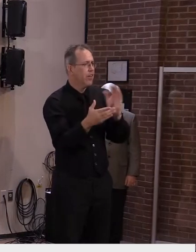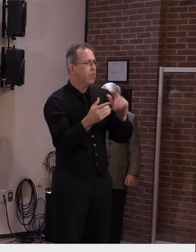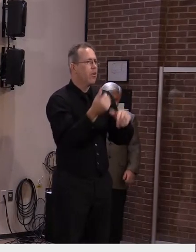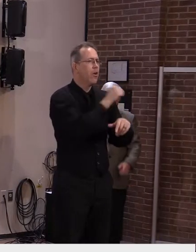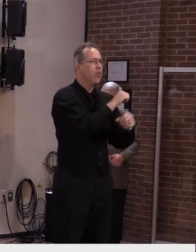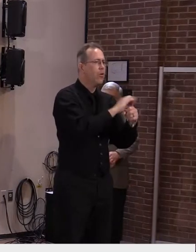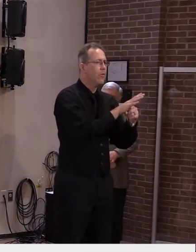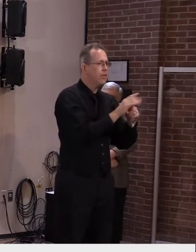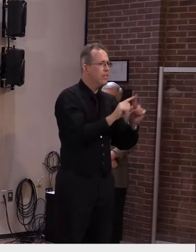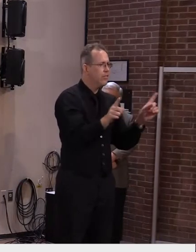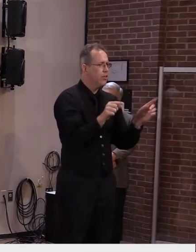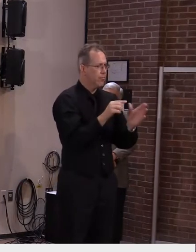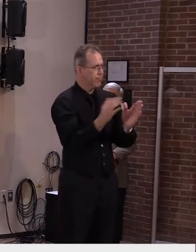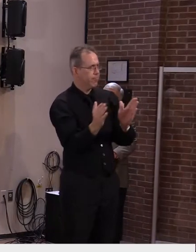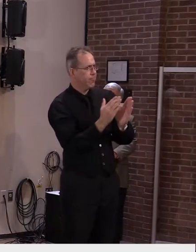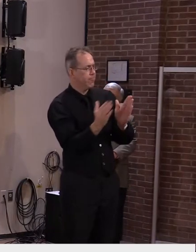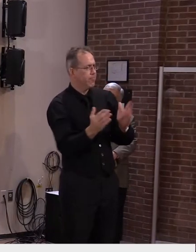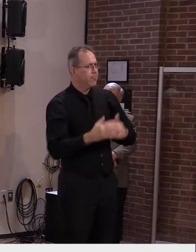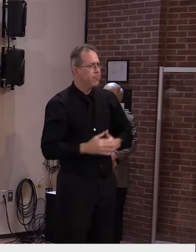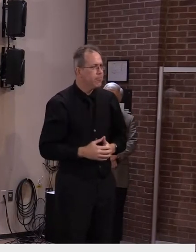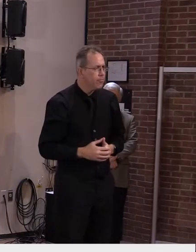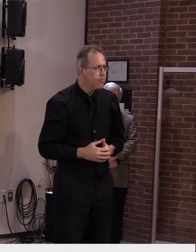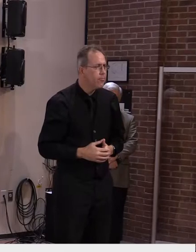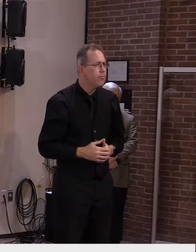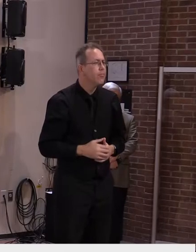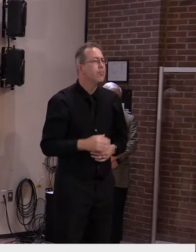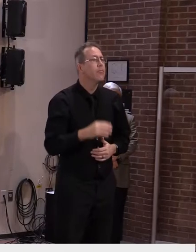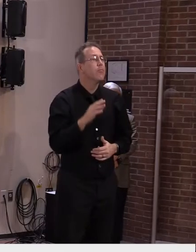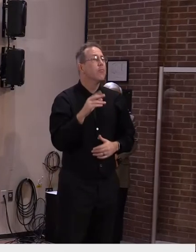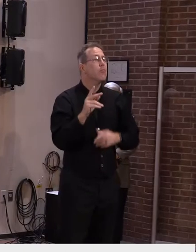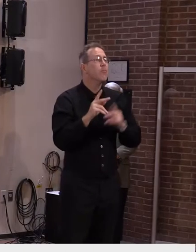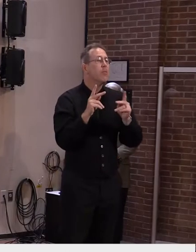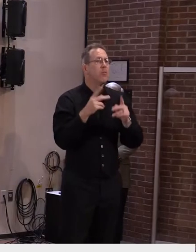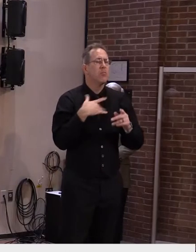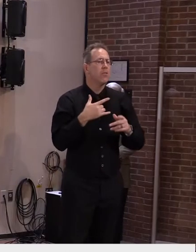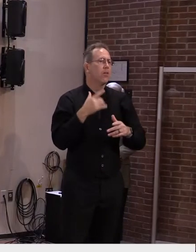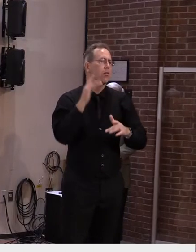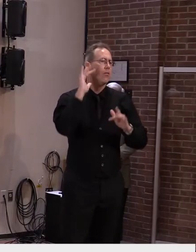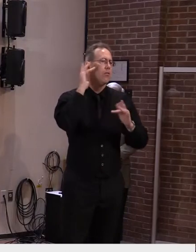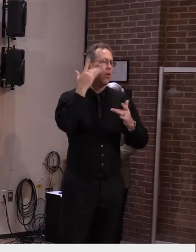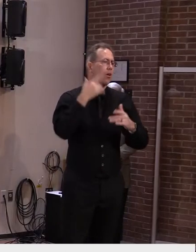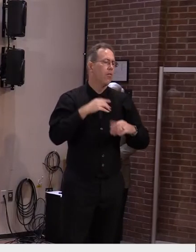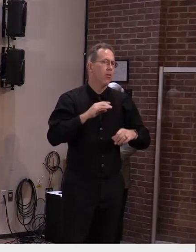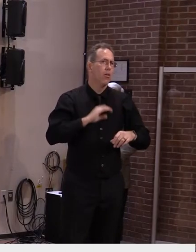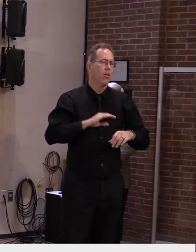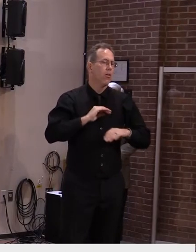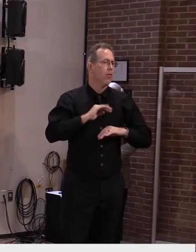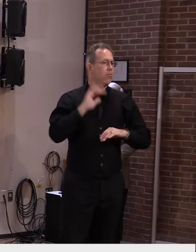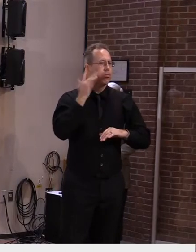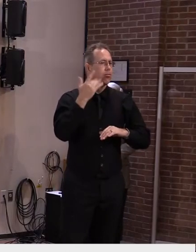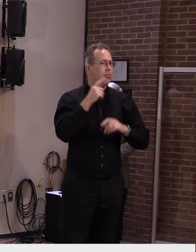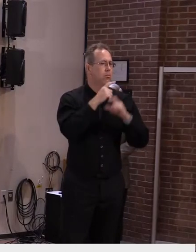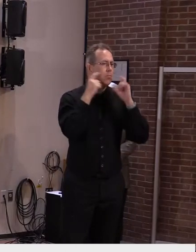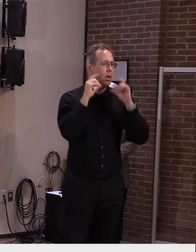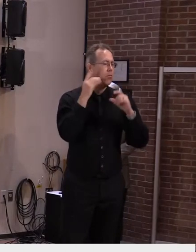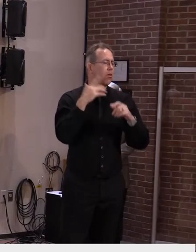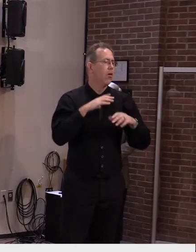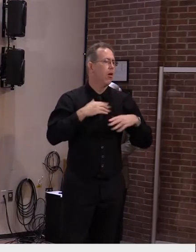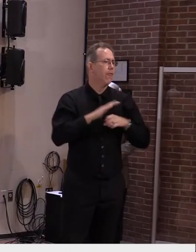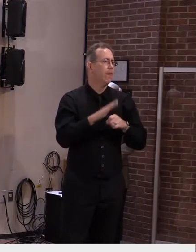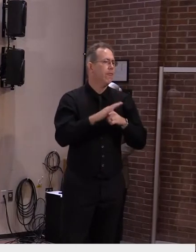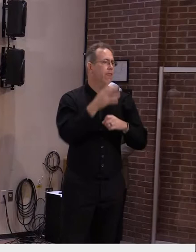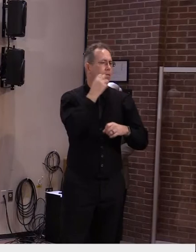factor is the population is in a different place. So we're trying to have the population work with